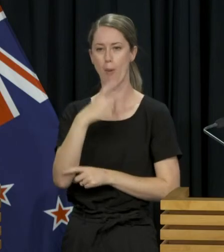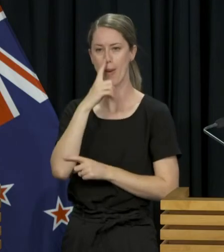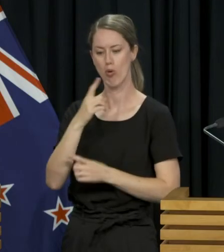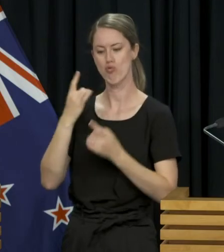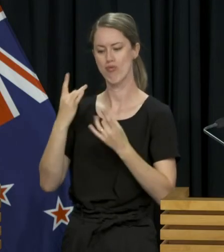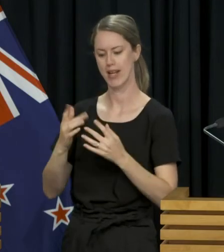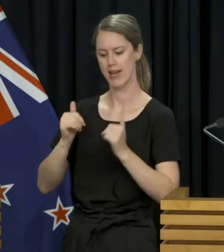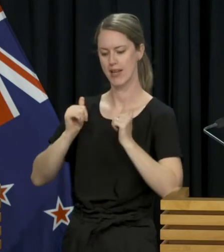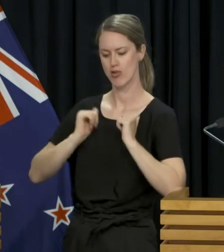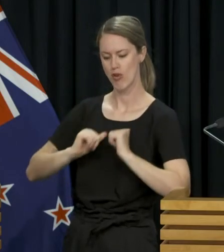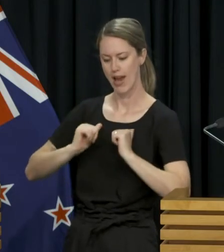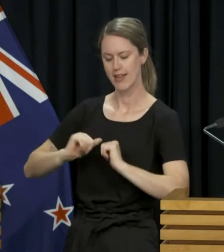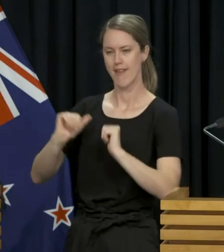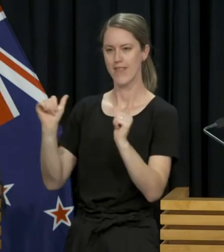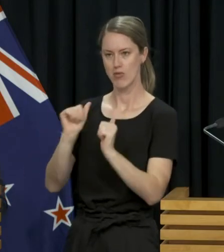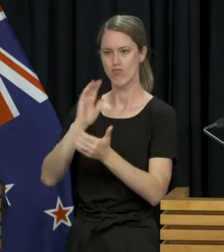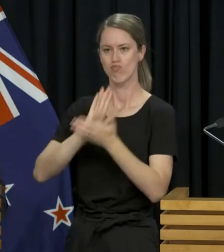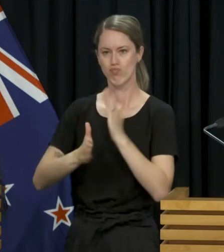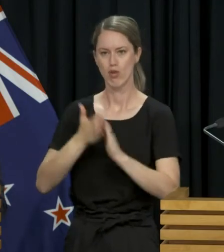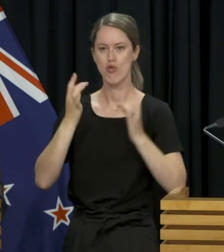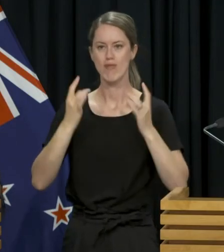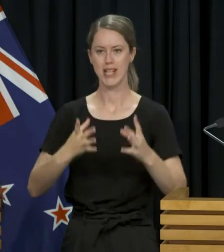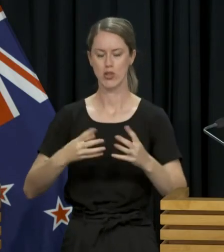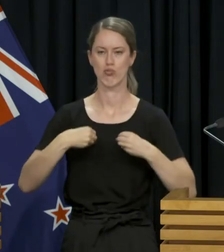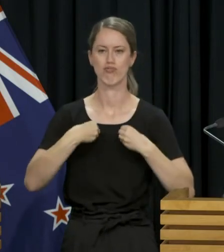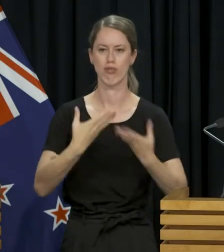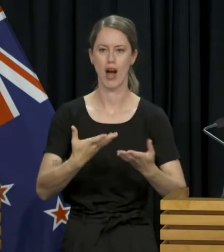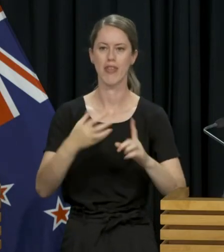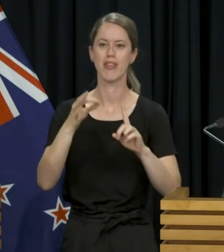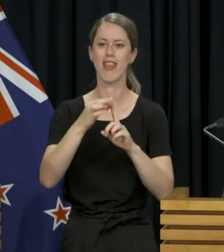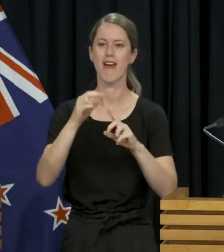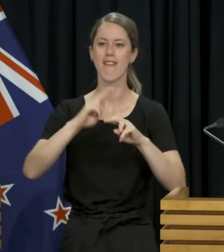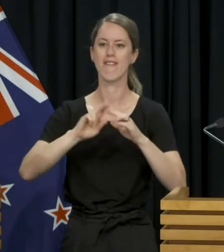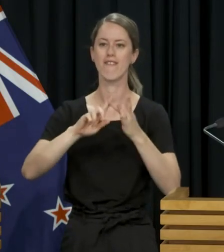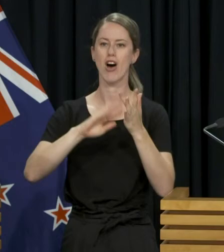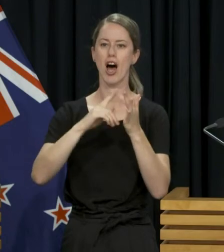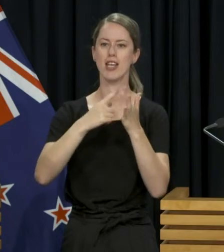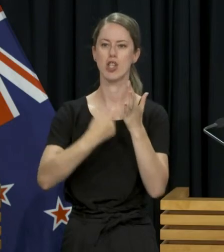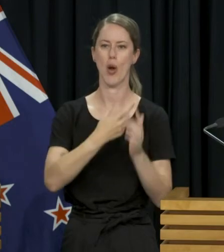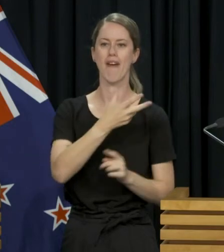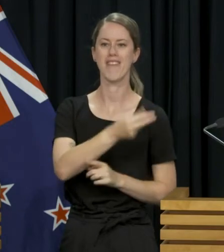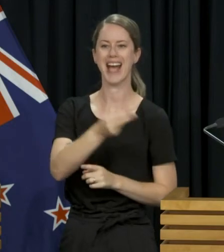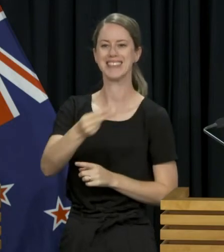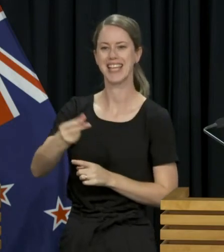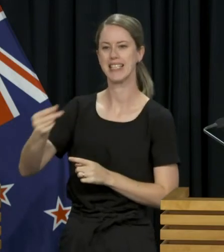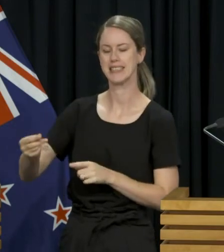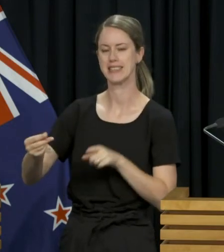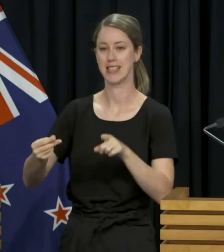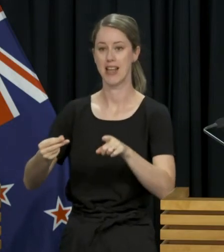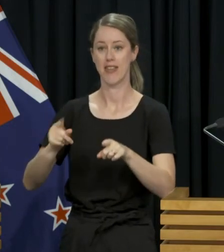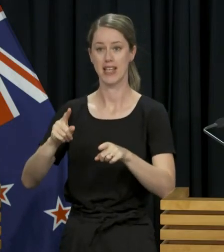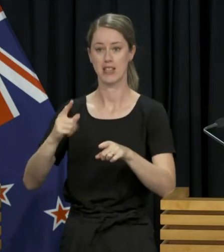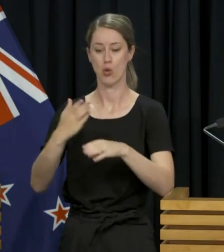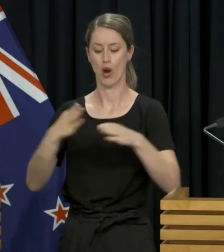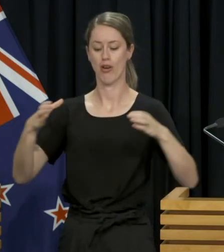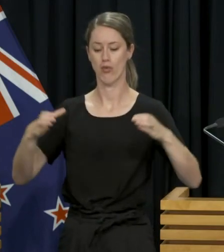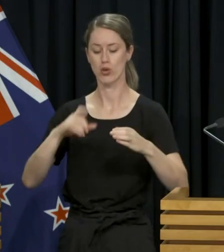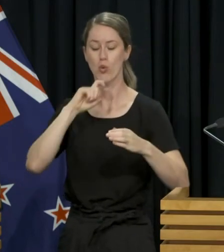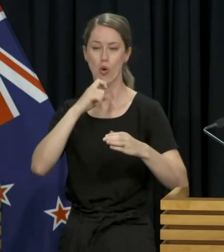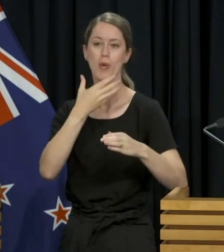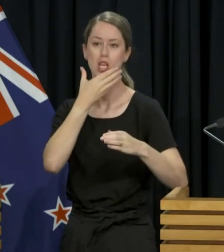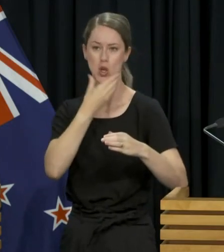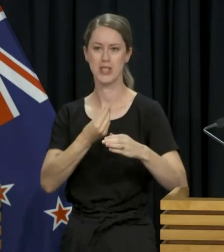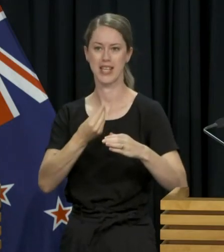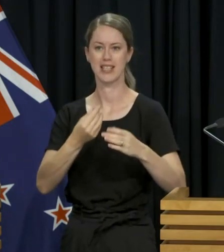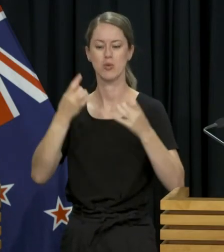the necessary training to administer Pfizer vaccines. That's the workforce we'll be using in the first stage of our rollout as we prepare to scale